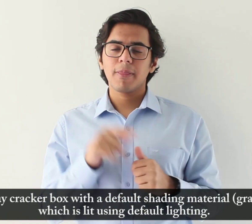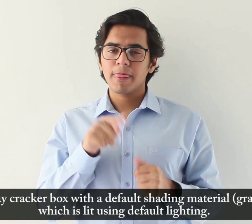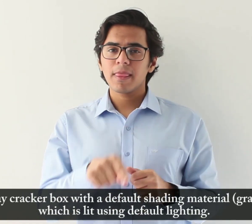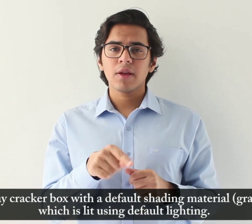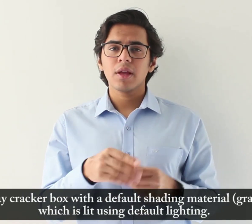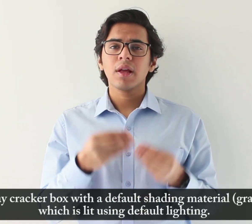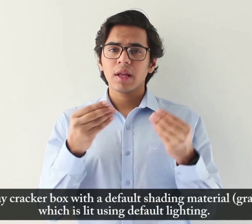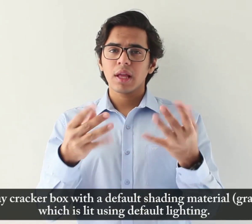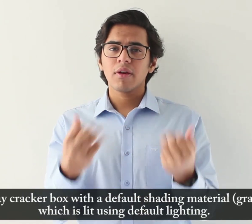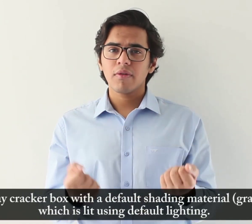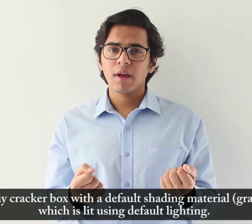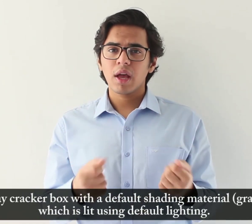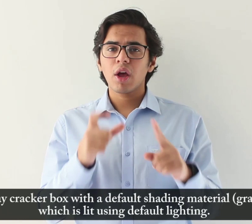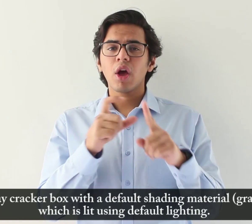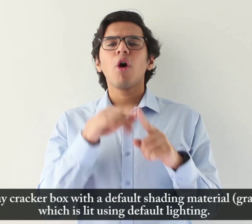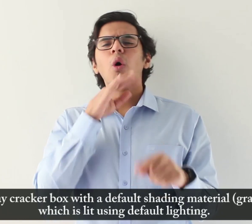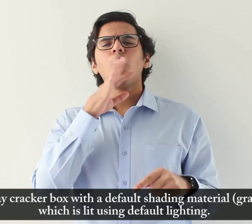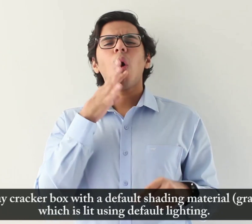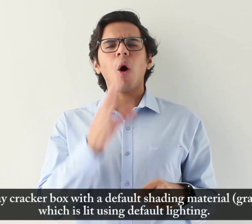lit using default lighting.